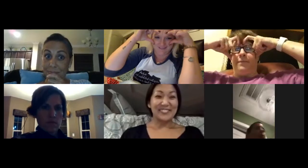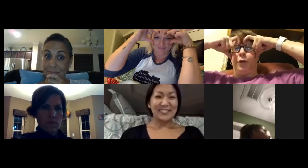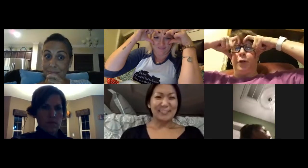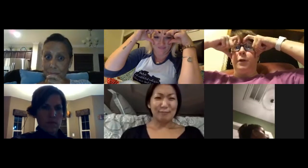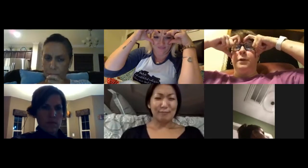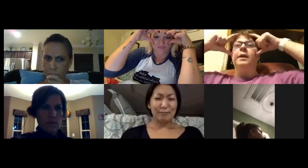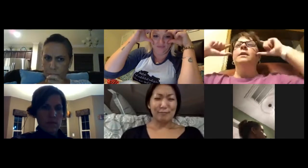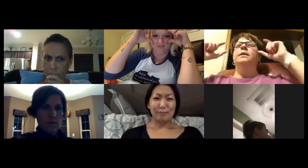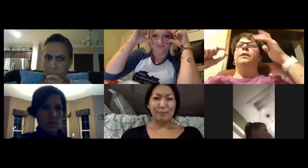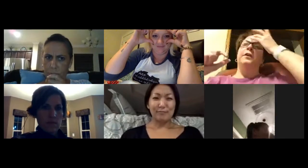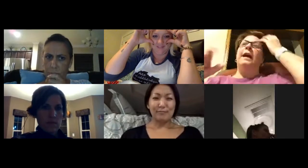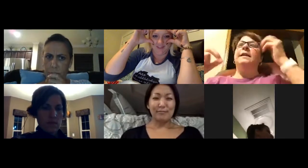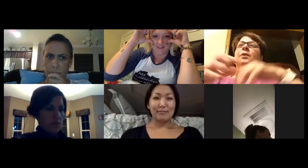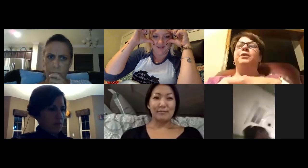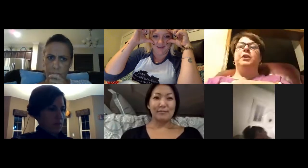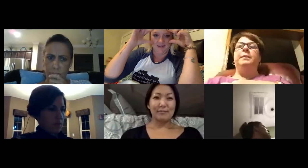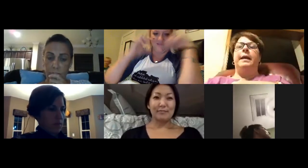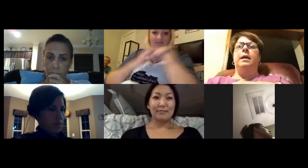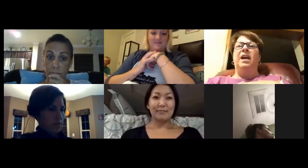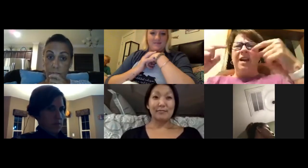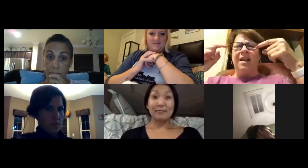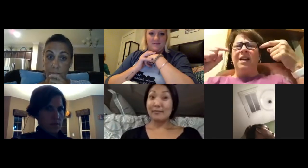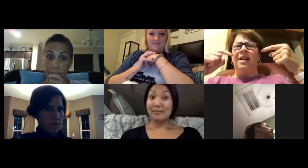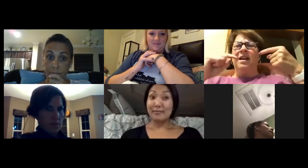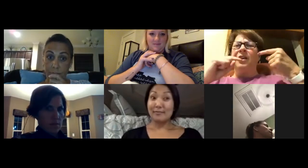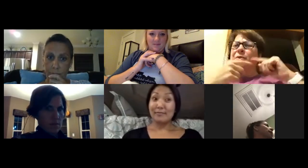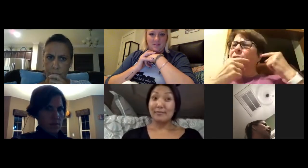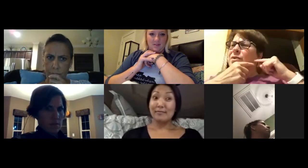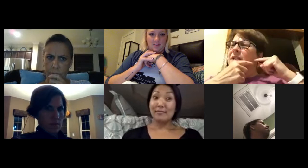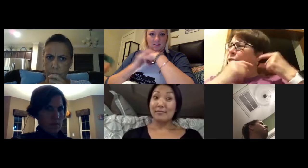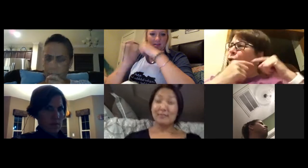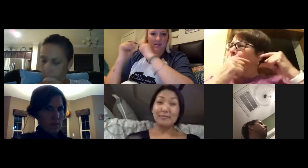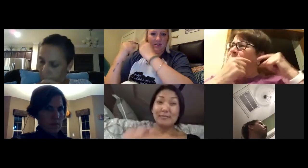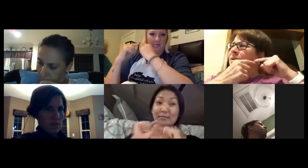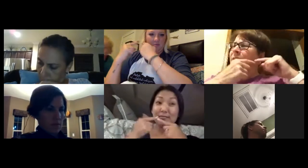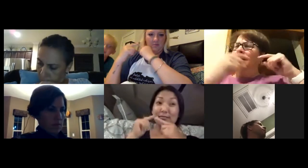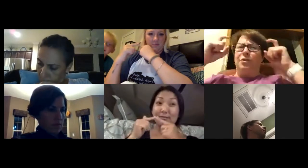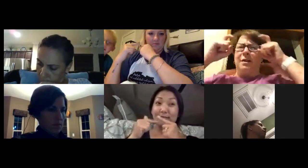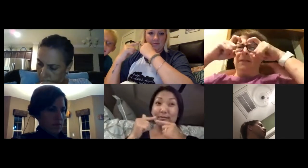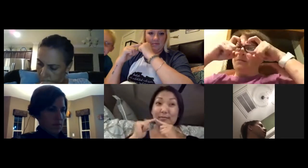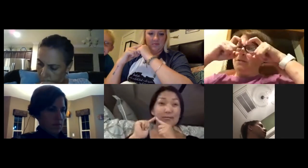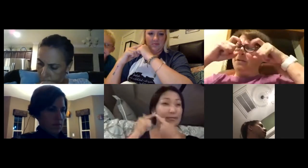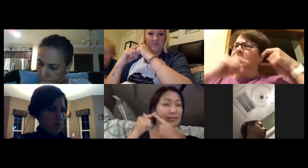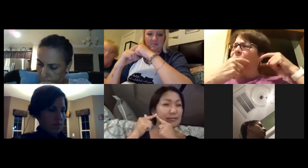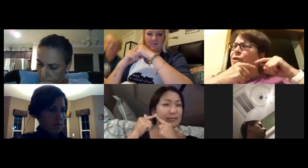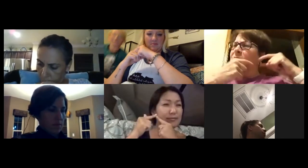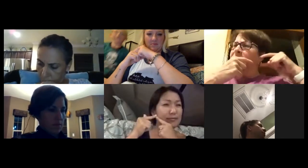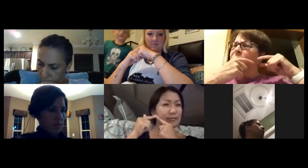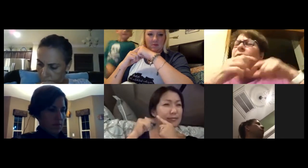So if you're asking a question, you're going to be like, are you hurt? Does that hurt? Because your arm are like, oh, is that hurting you?